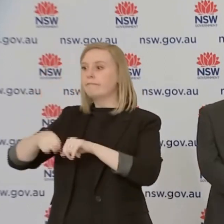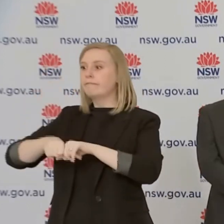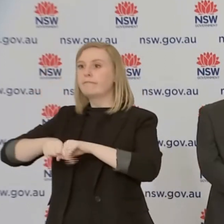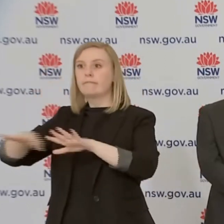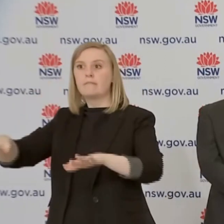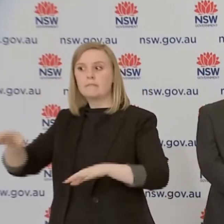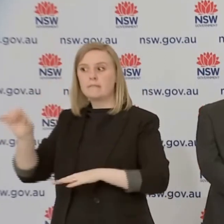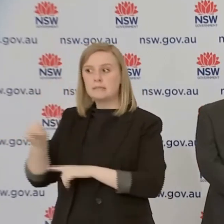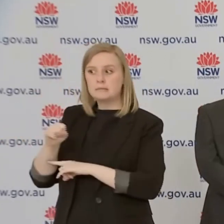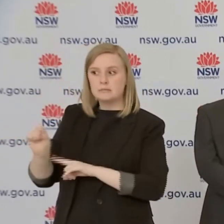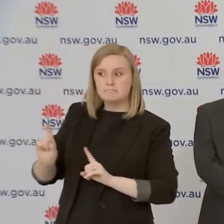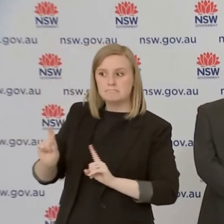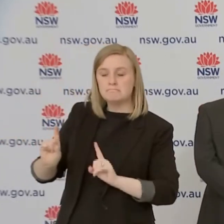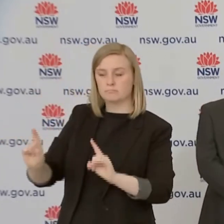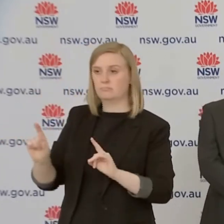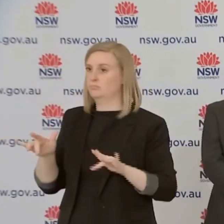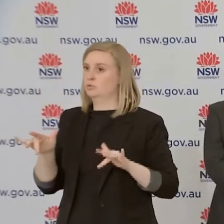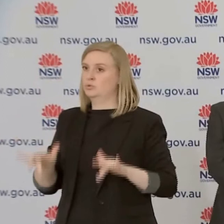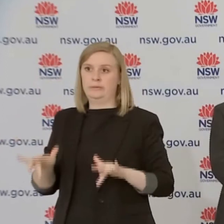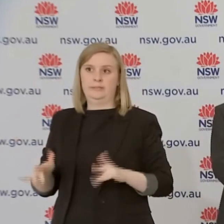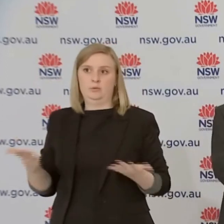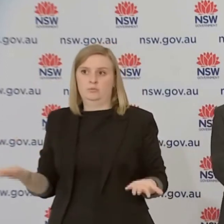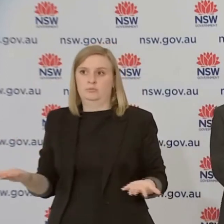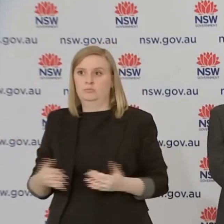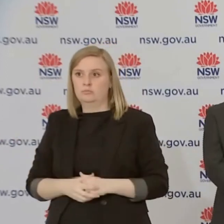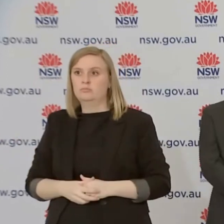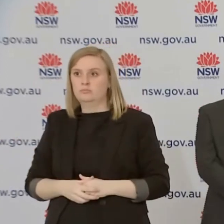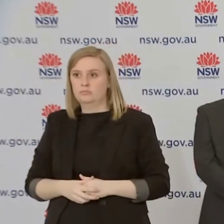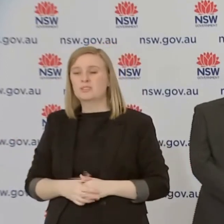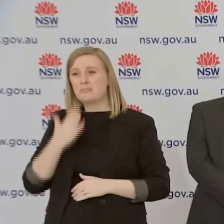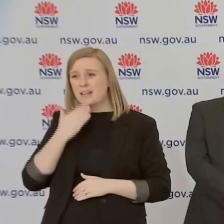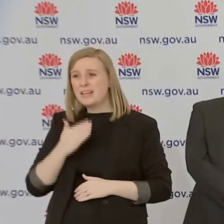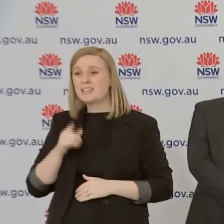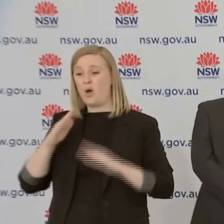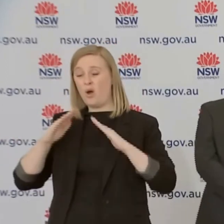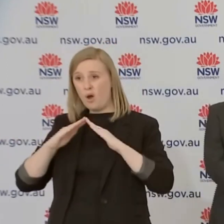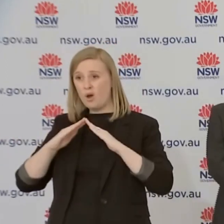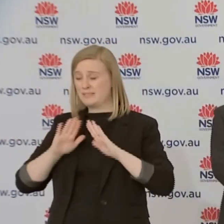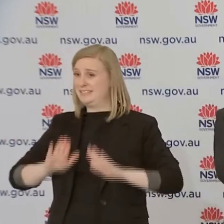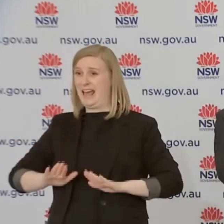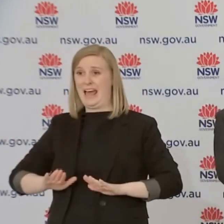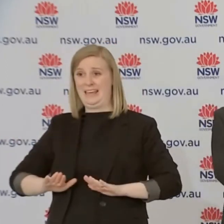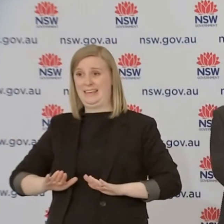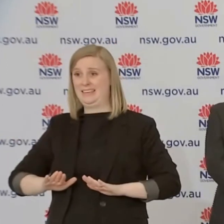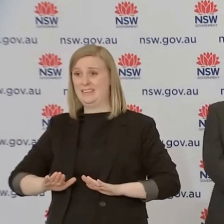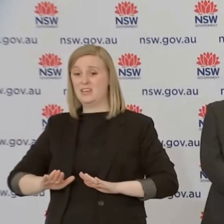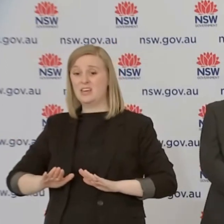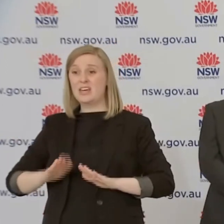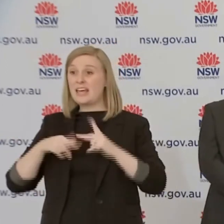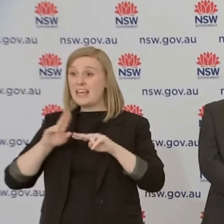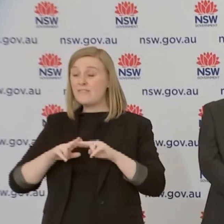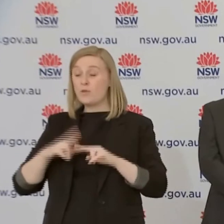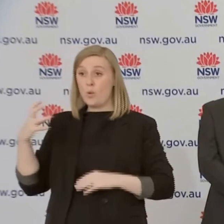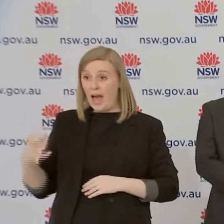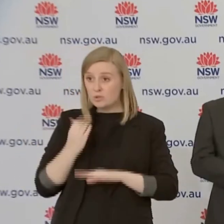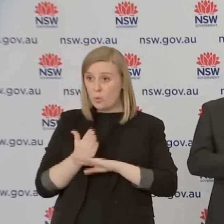don't go to work. Don't leave the house unless it's to get tested, and please stay home and isolate. And that is really important. And we